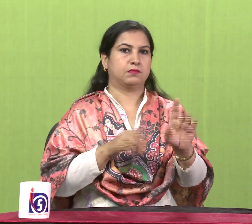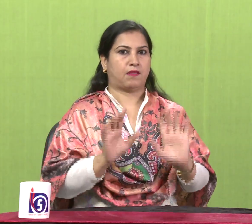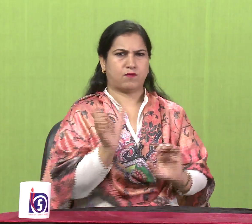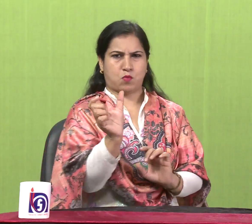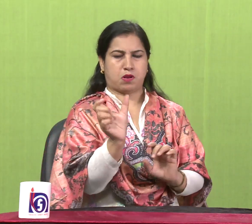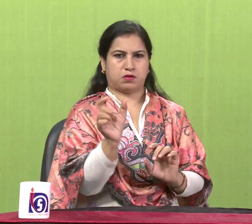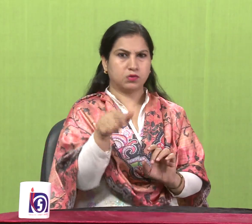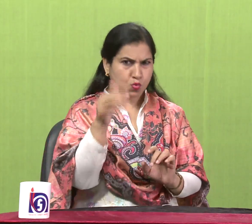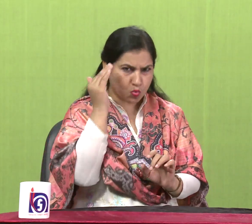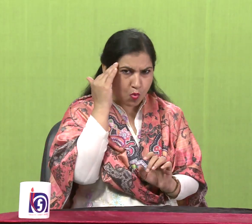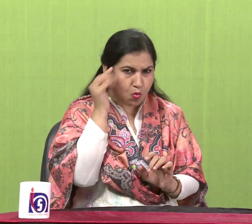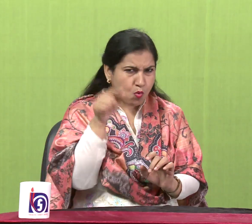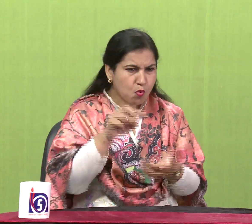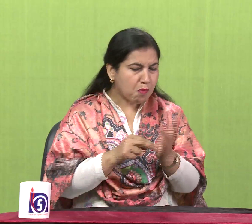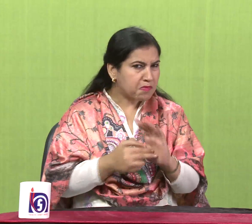Have you heard about this before?